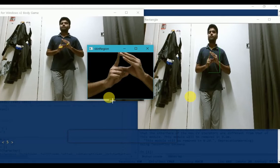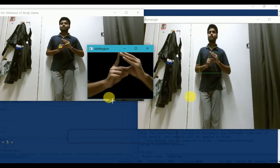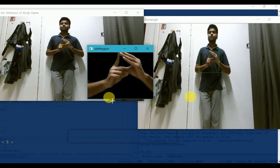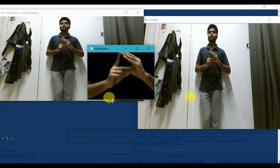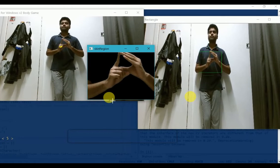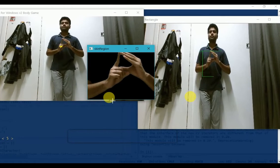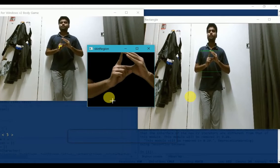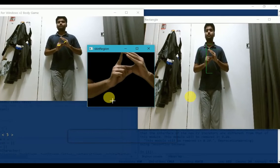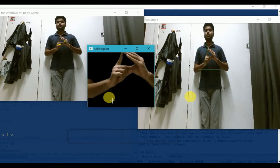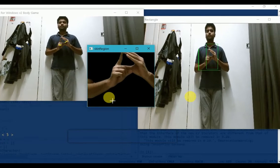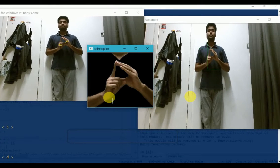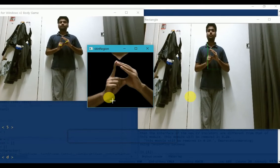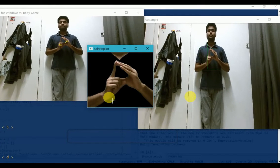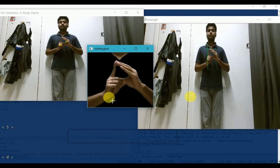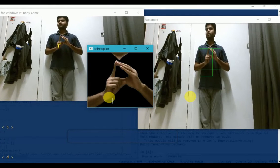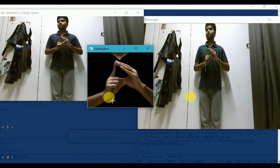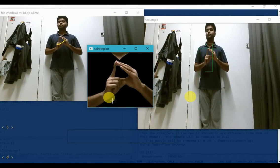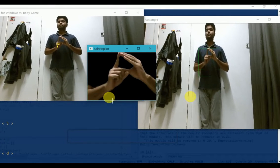D